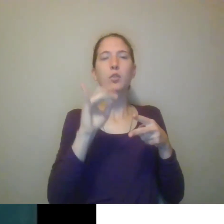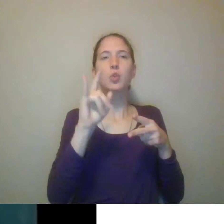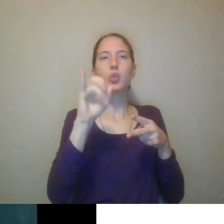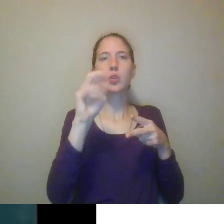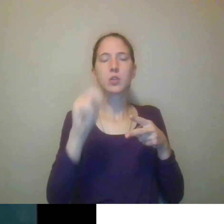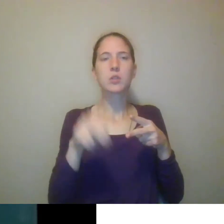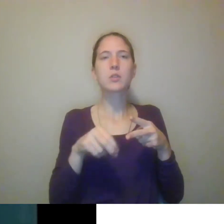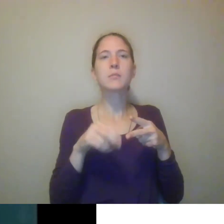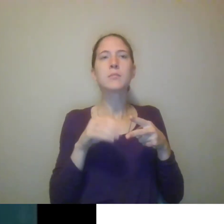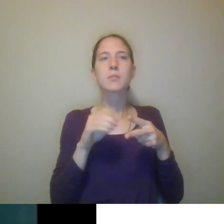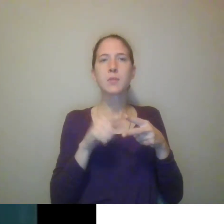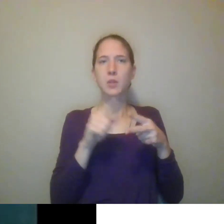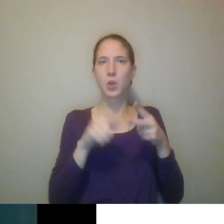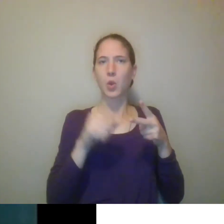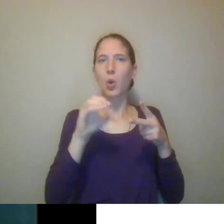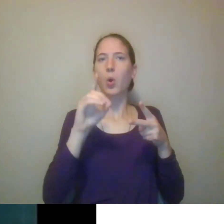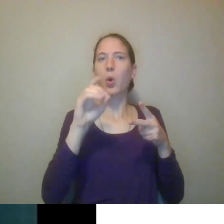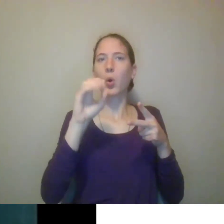And osmosis.